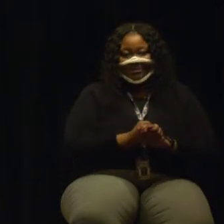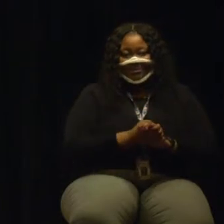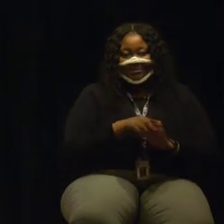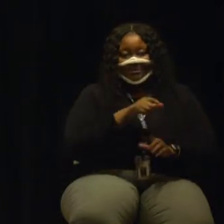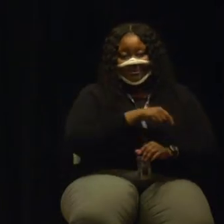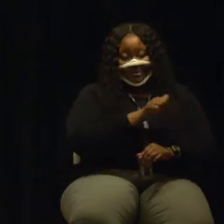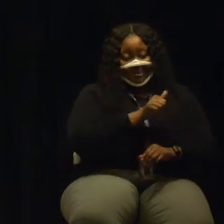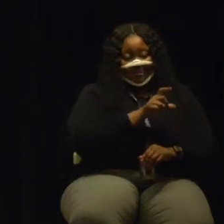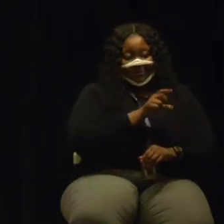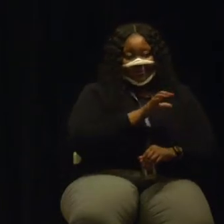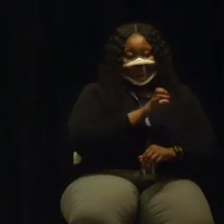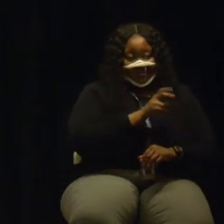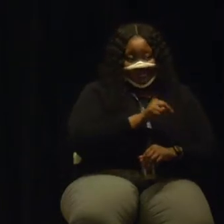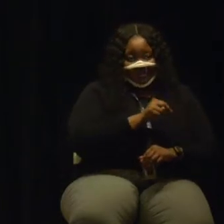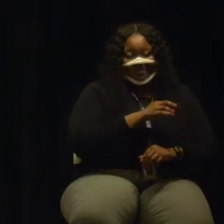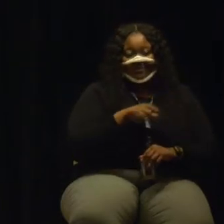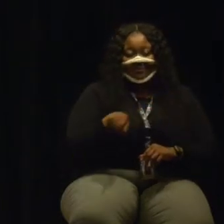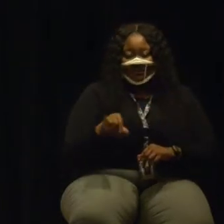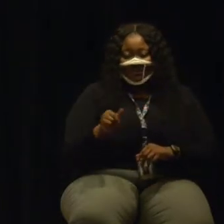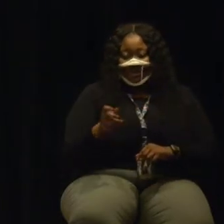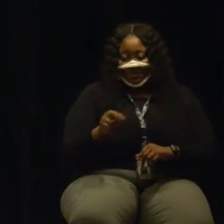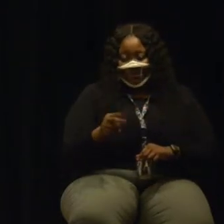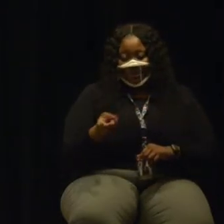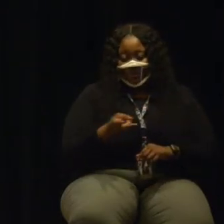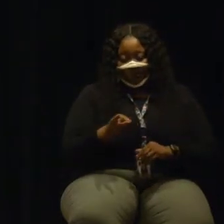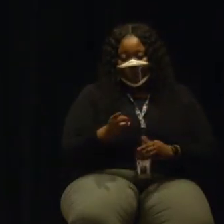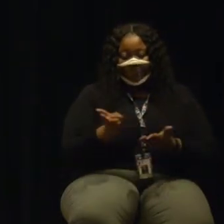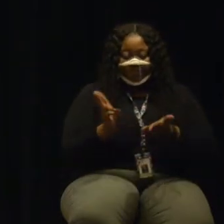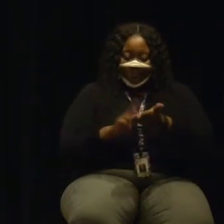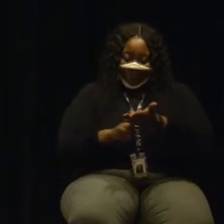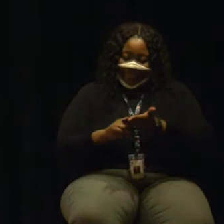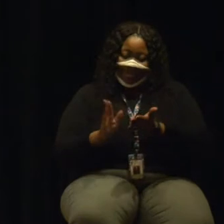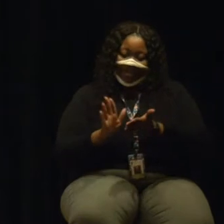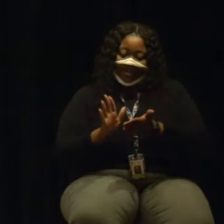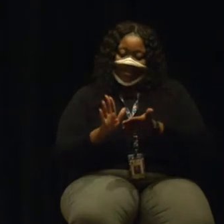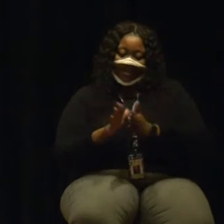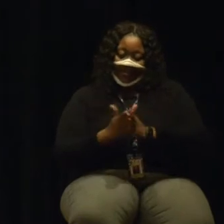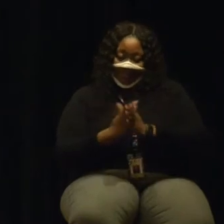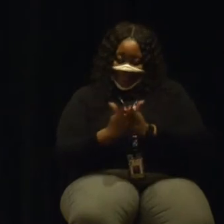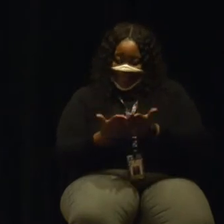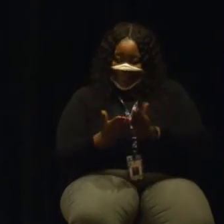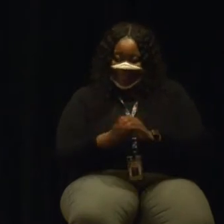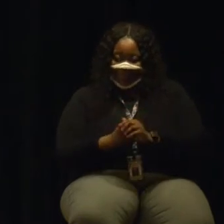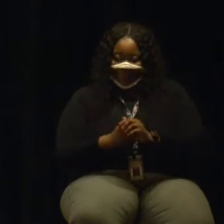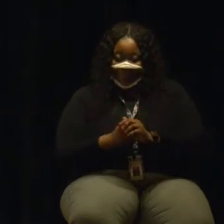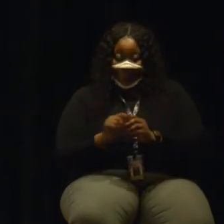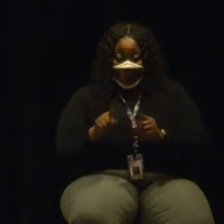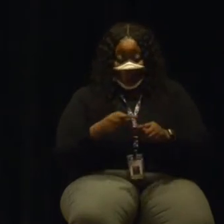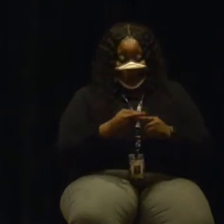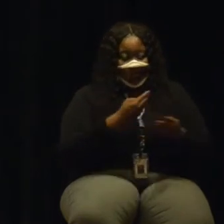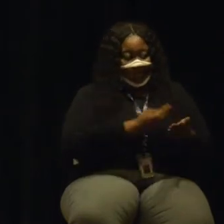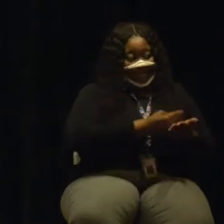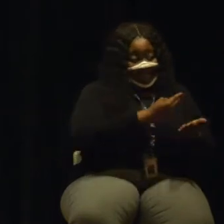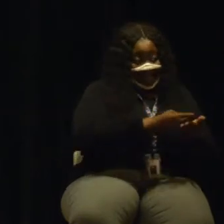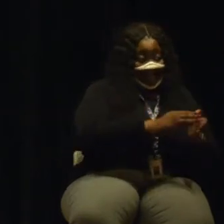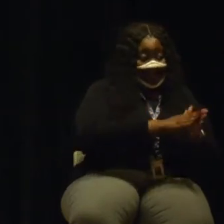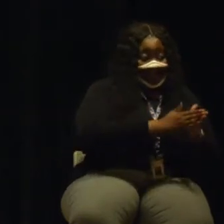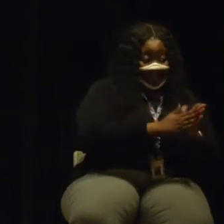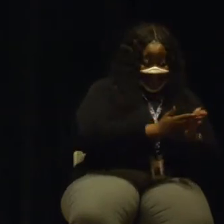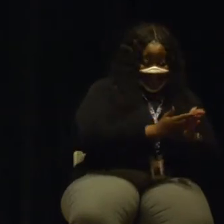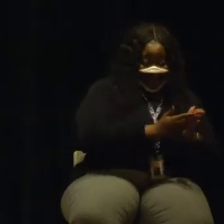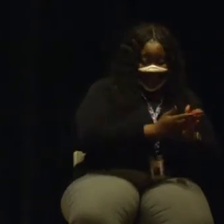going to sign books out back or out front here. When you buy a book, Urban Reads is selling Jason's book and selling Adrian's book, most